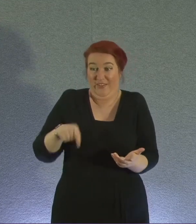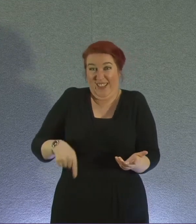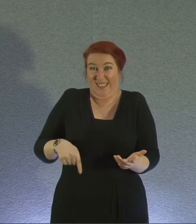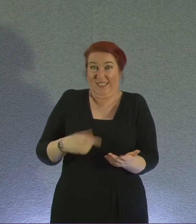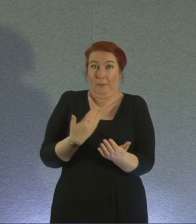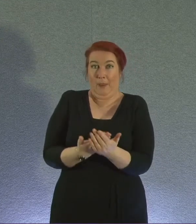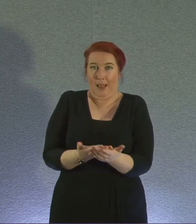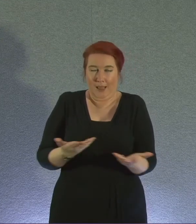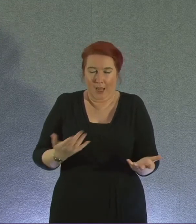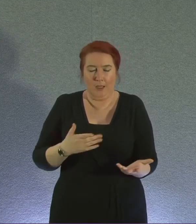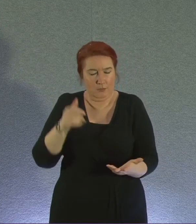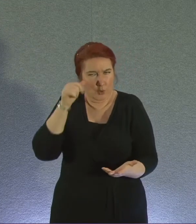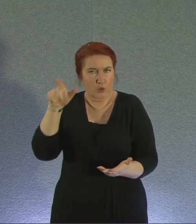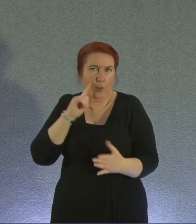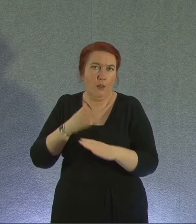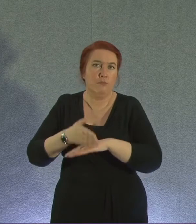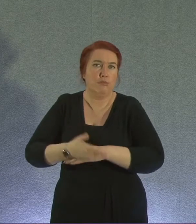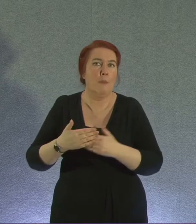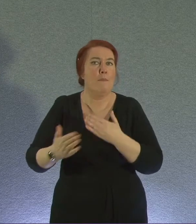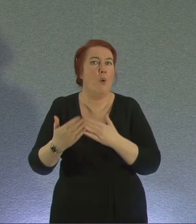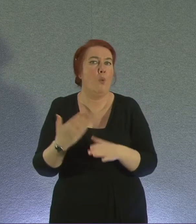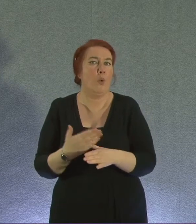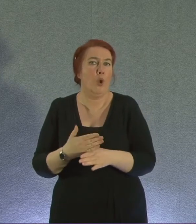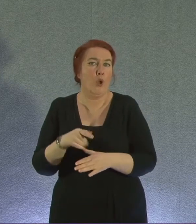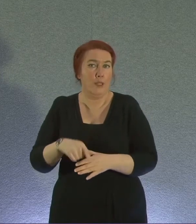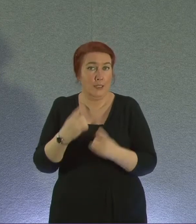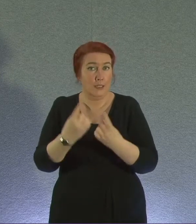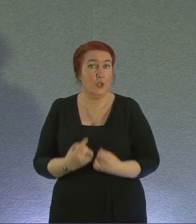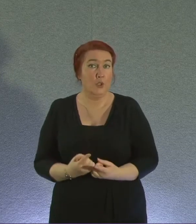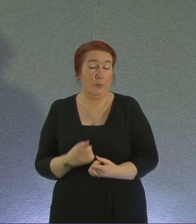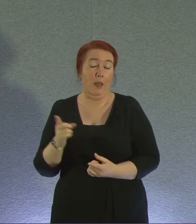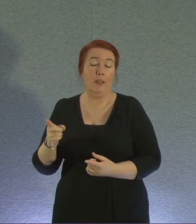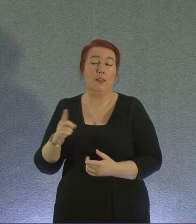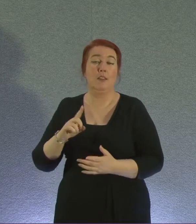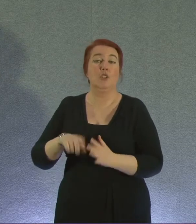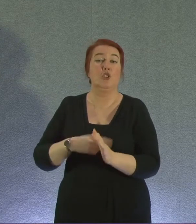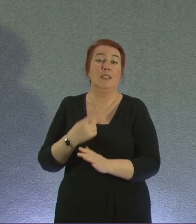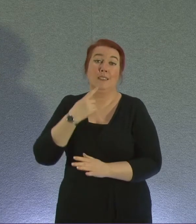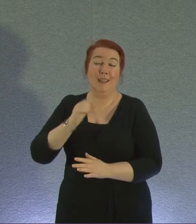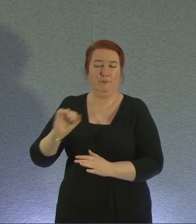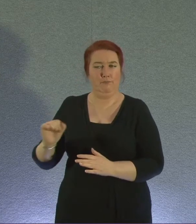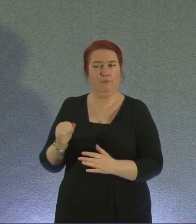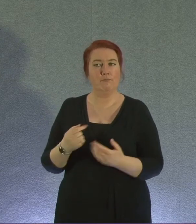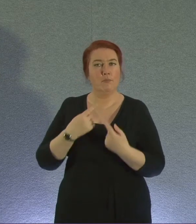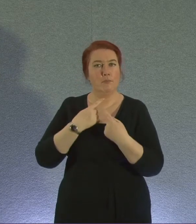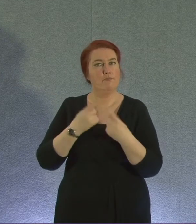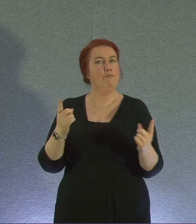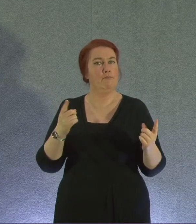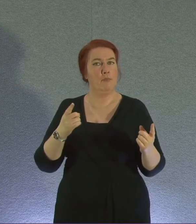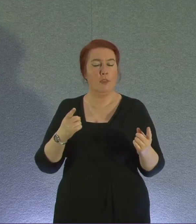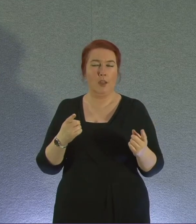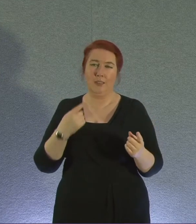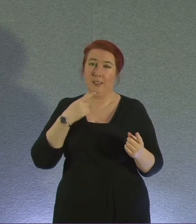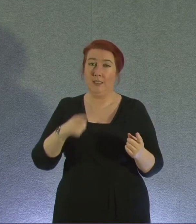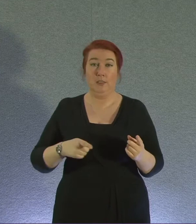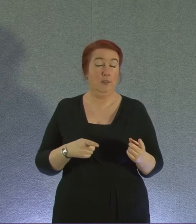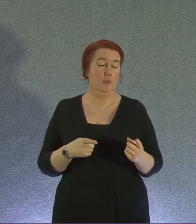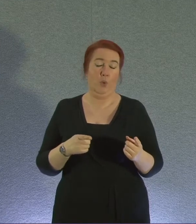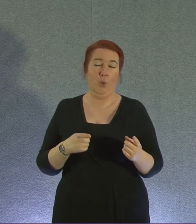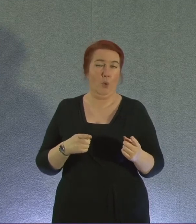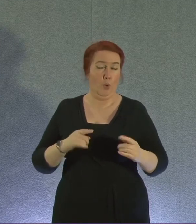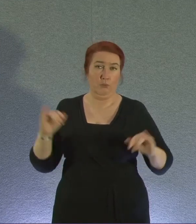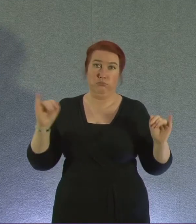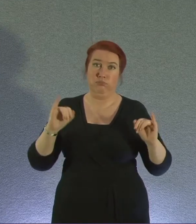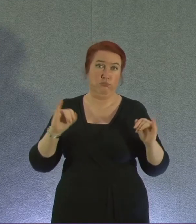on this whole issue as we move forward. But she said in her opening remarks that these are dramatic and unprecedented measures